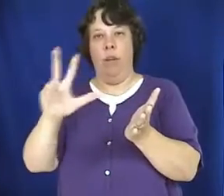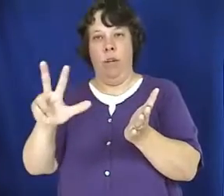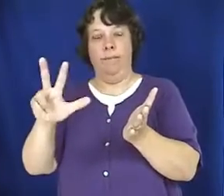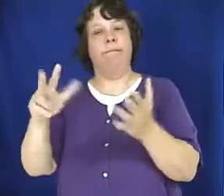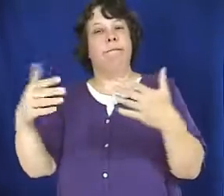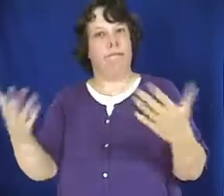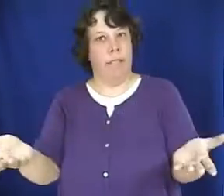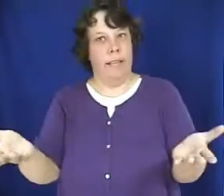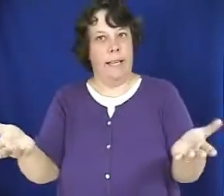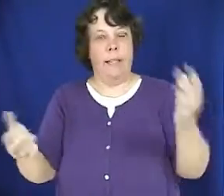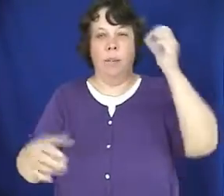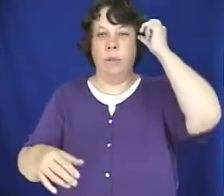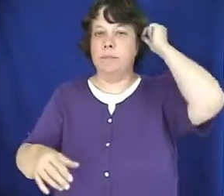9,876,543 is a number.